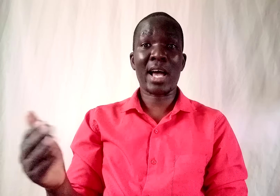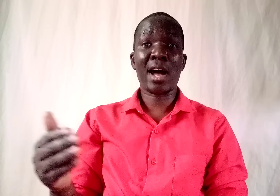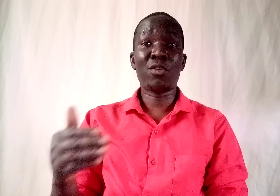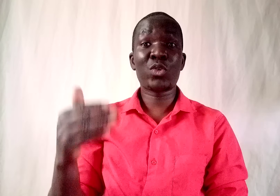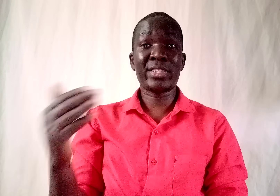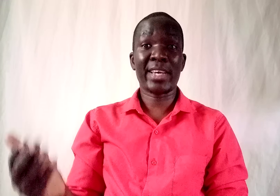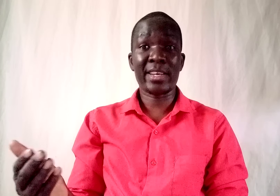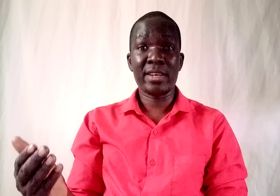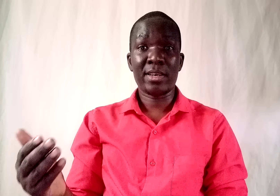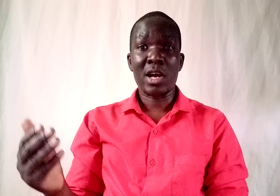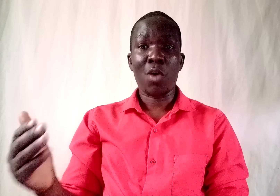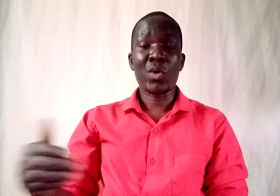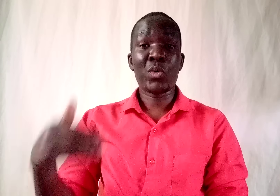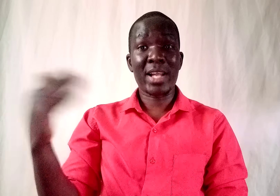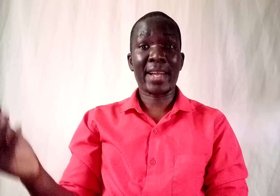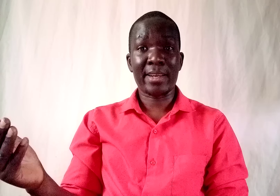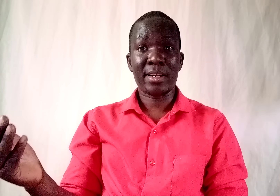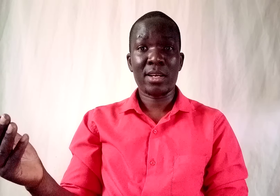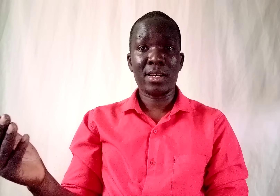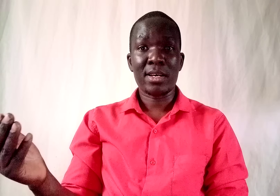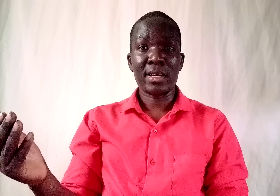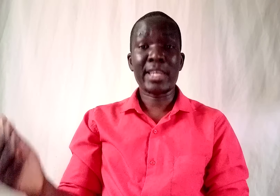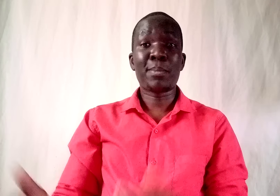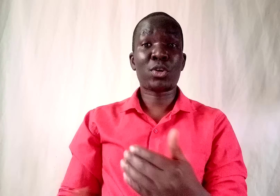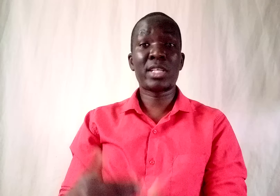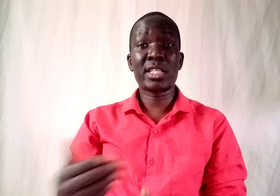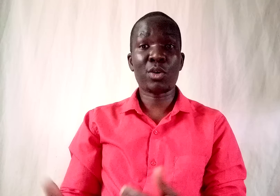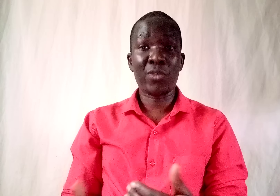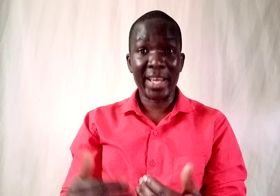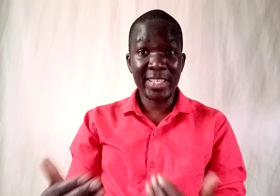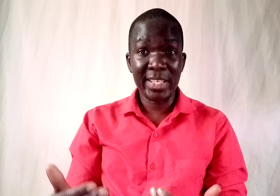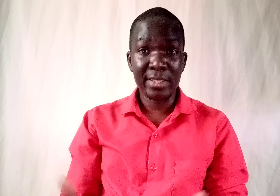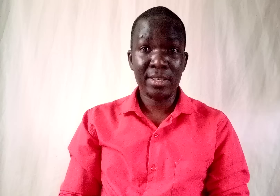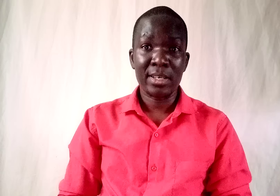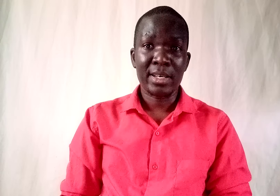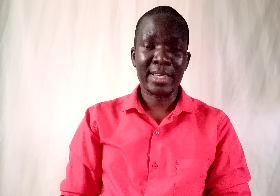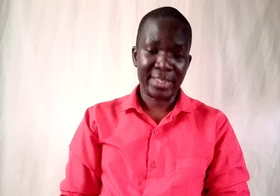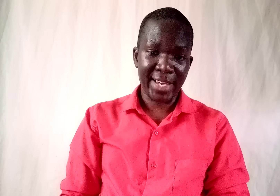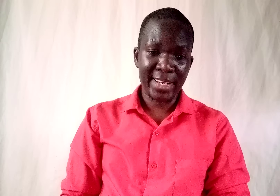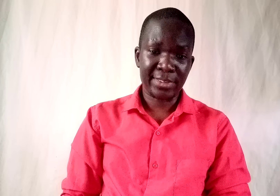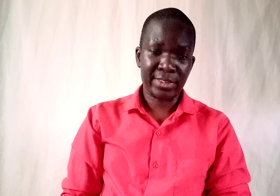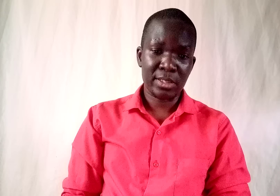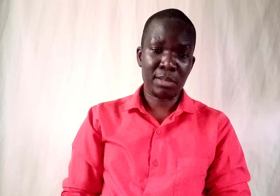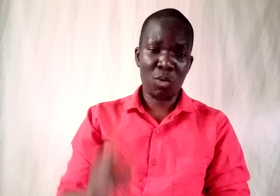have always said, we will learn in the process of engaging in the signings. Number one,